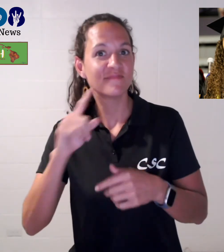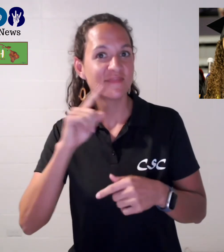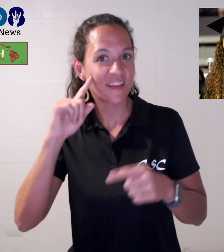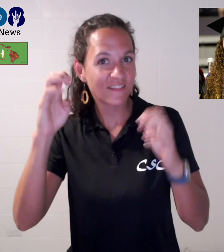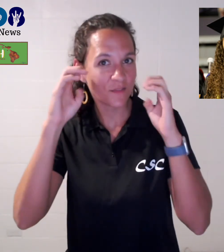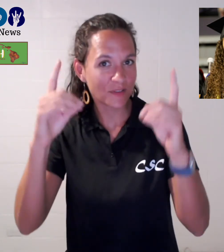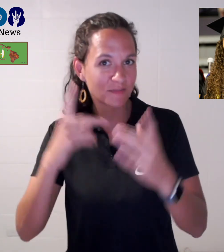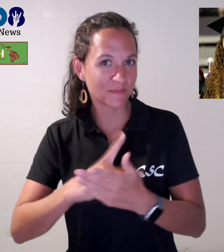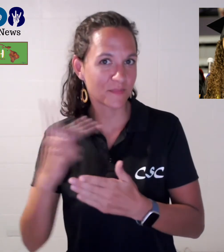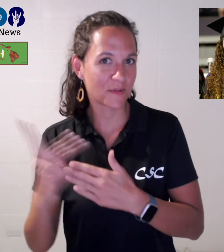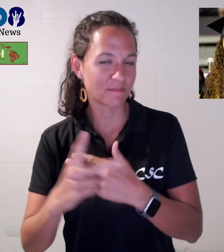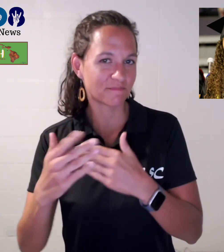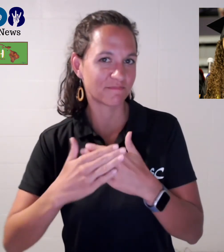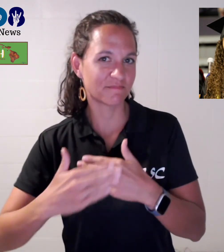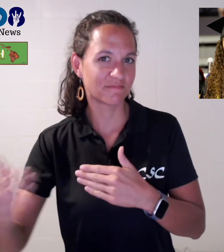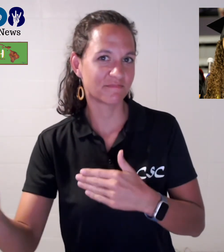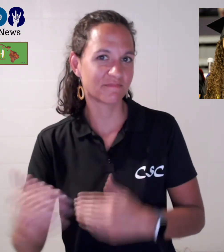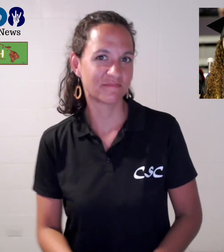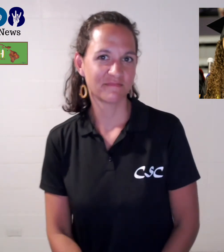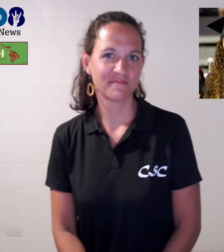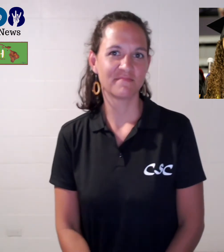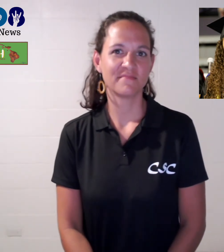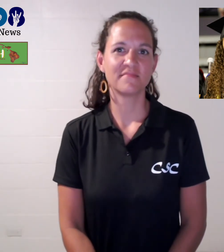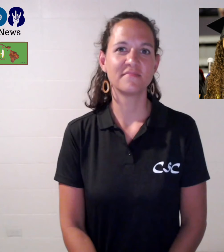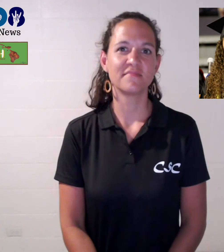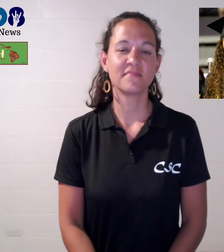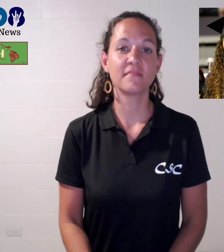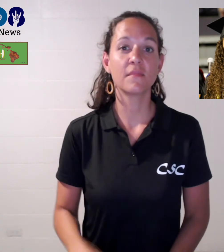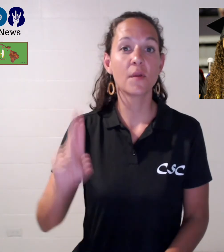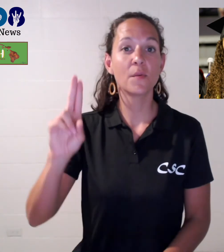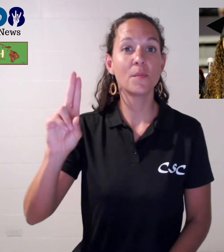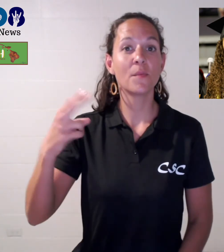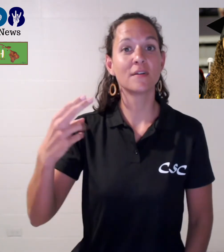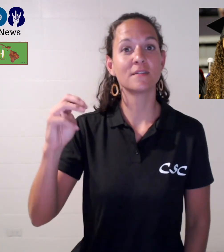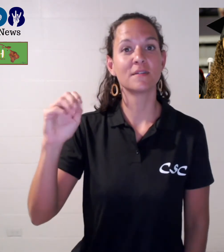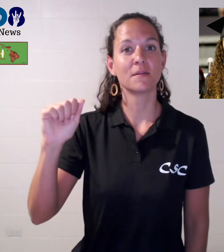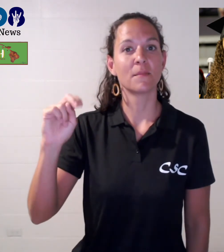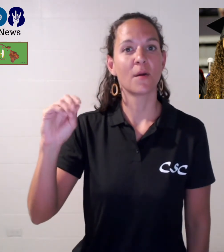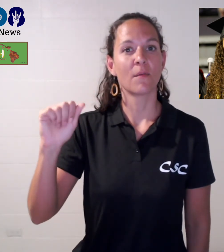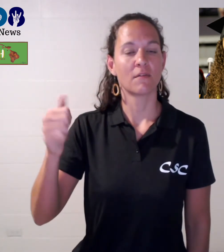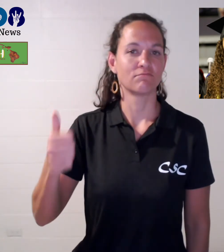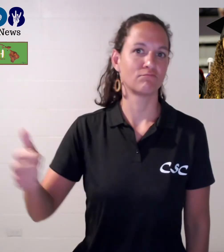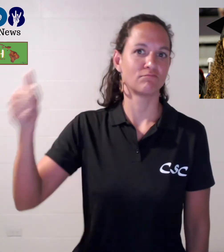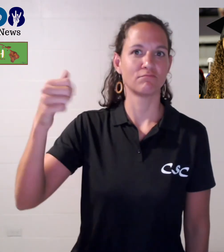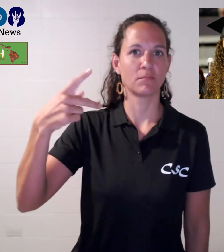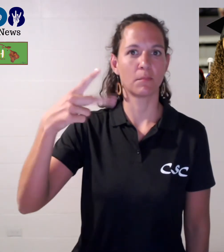ASL. This will have a lasting impact on deaf education program.